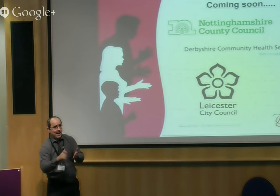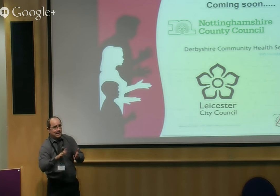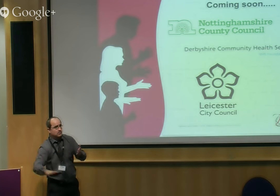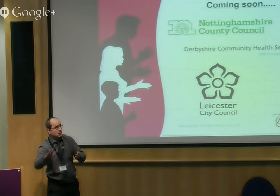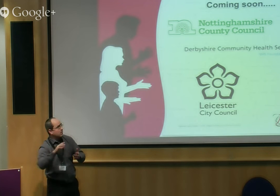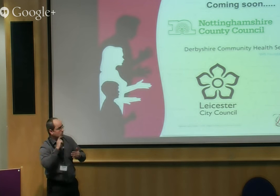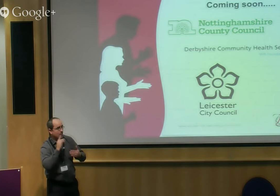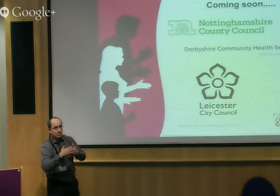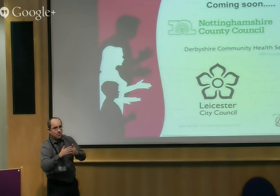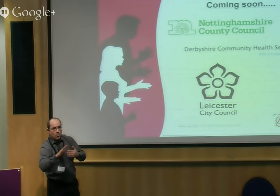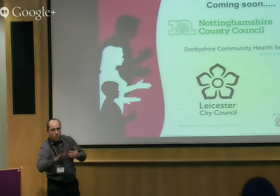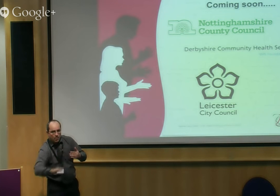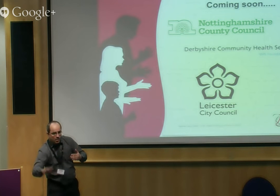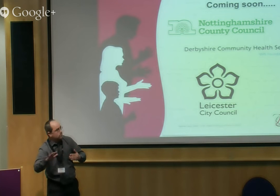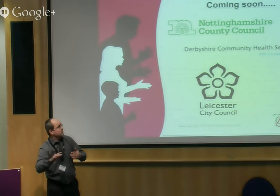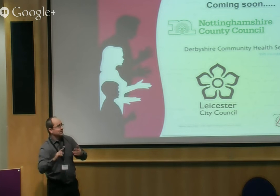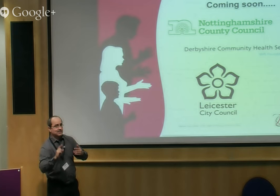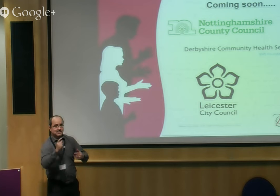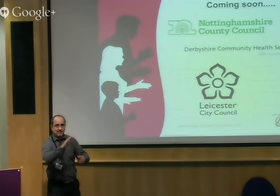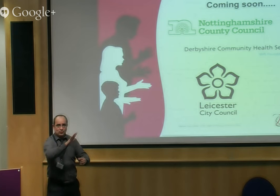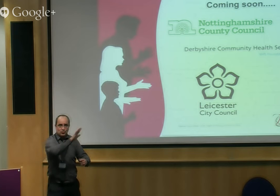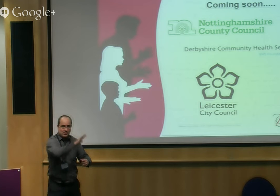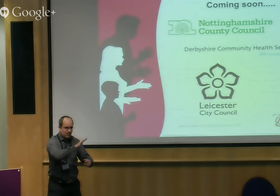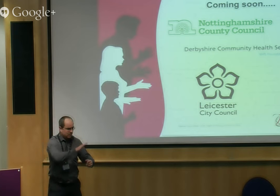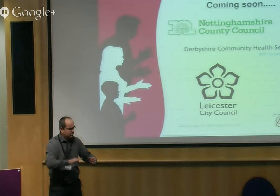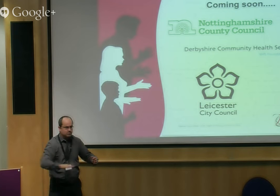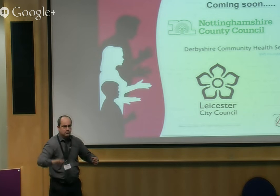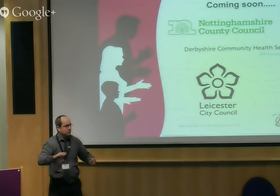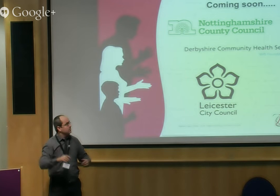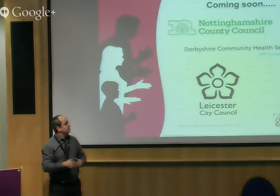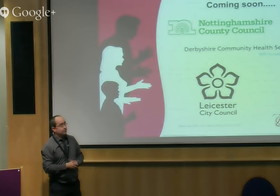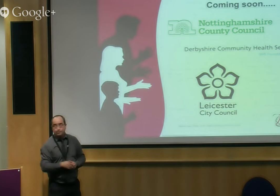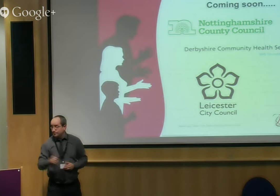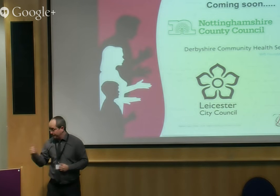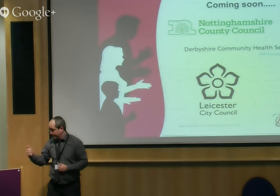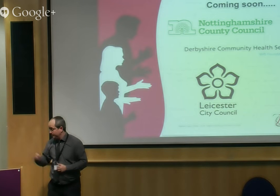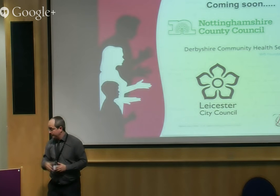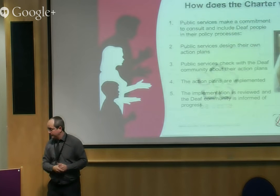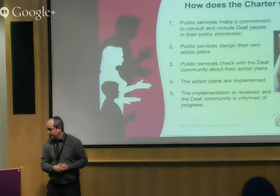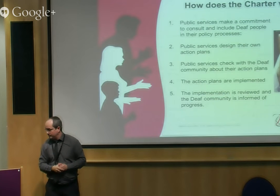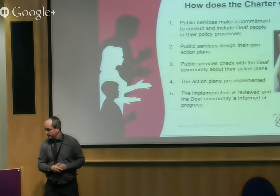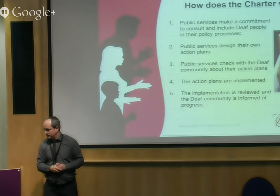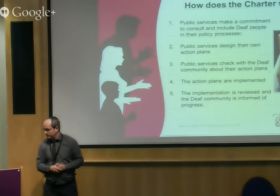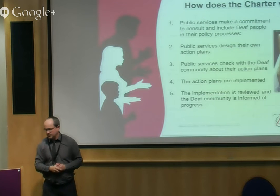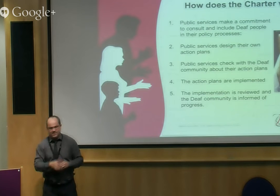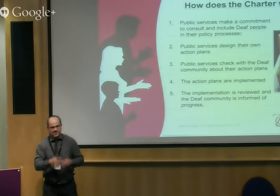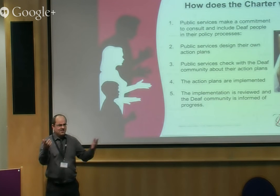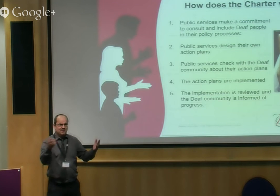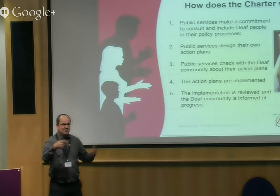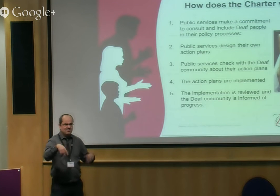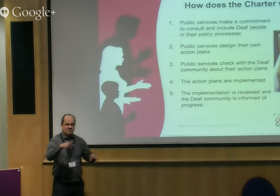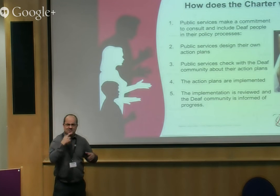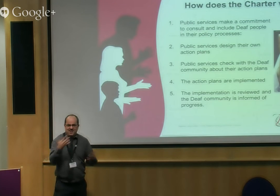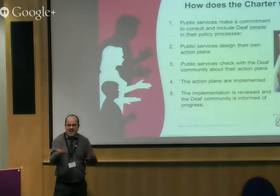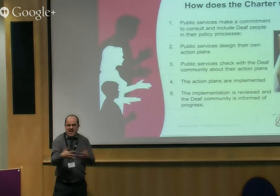organisations. And there are going to be more organisations, Leicester, and Derbyshire, and around the